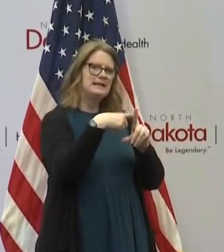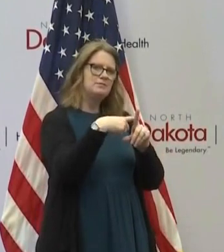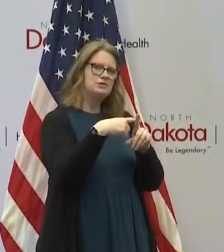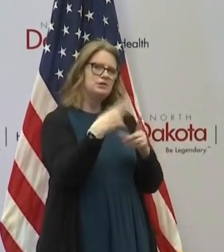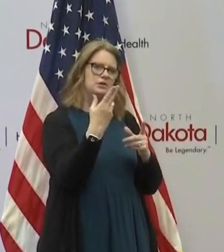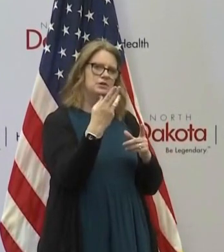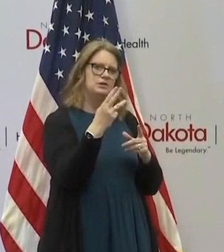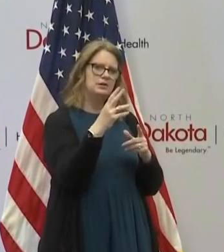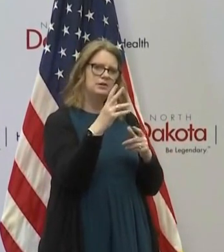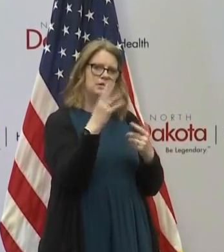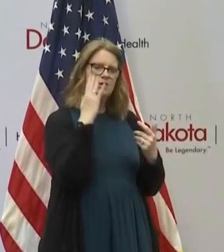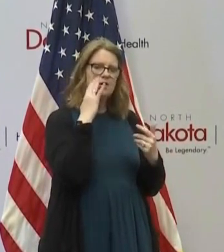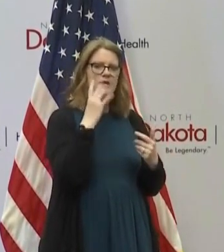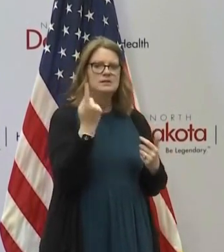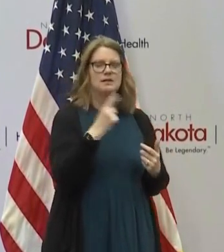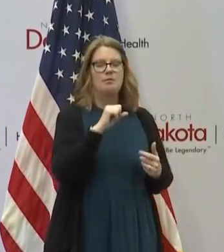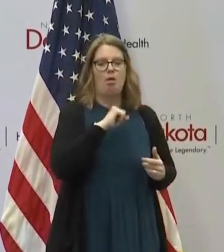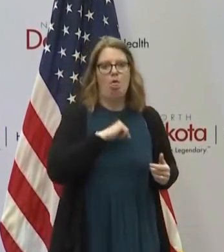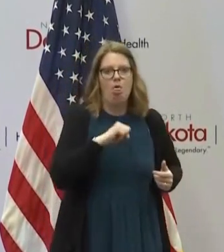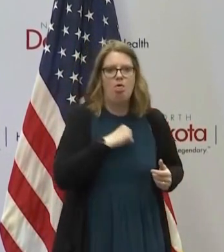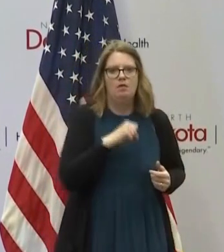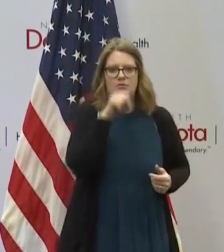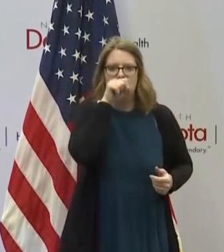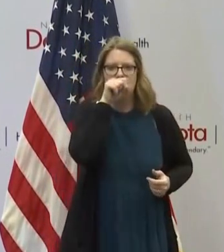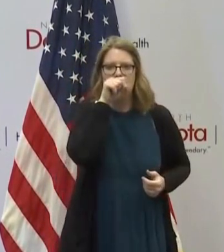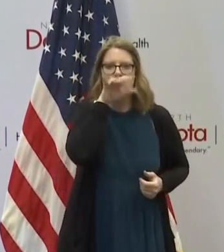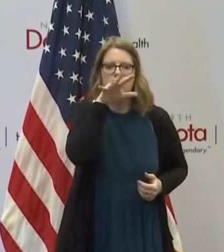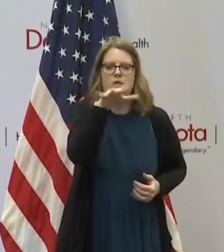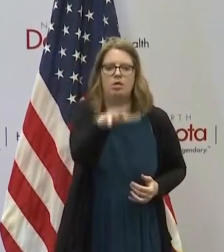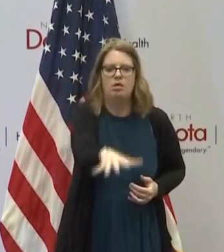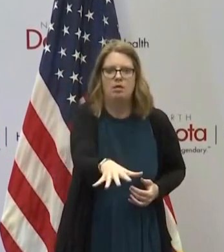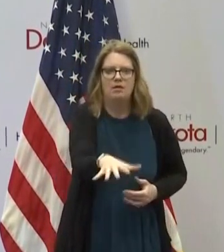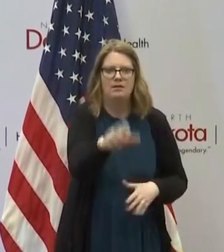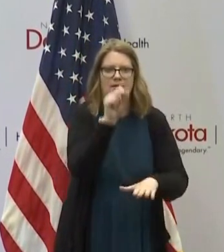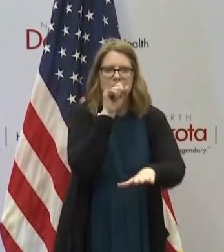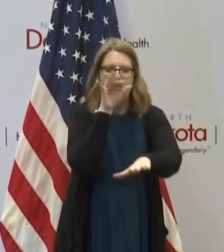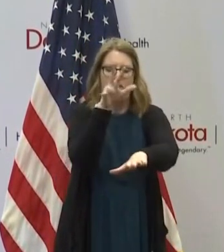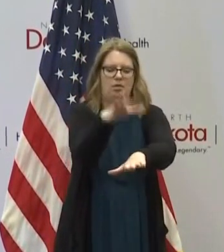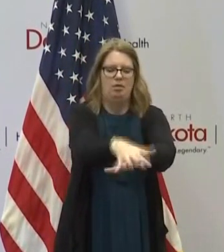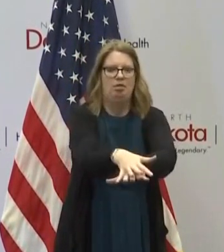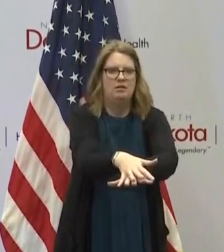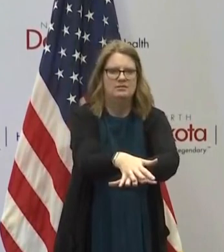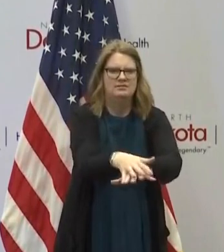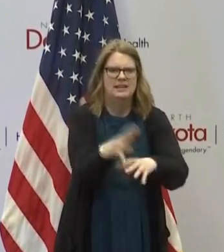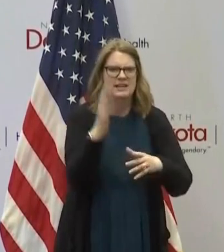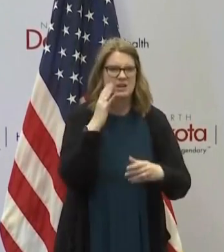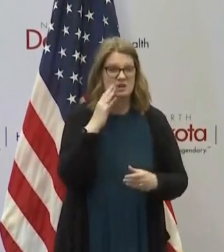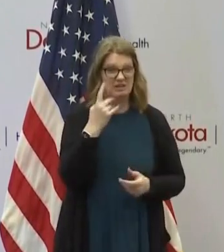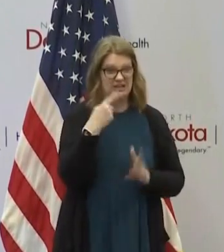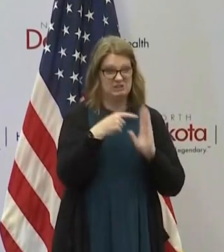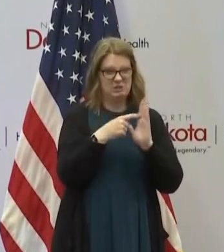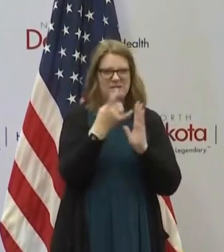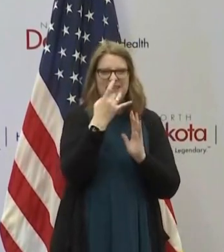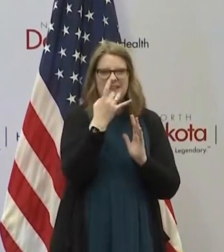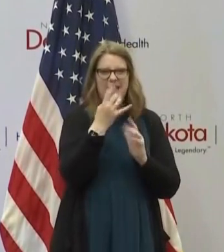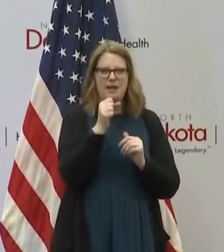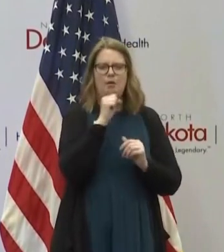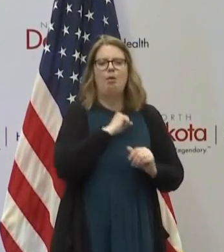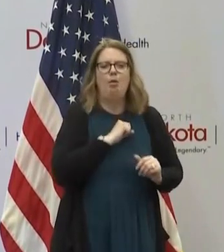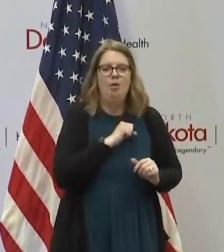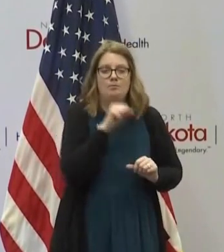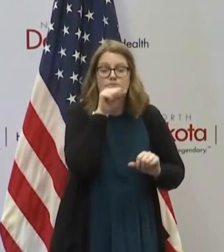but the air droplets, somebody coughs or sneezes, you've probably, you know, seen that thing where they highlight it with the light and show the, you know, the stuff that